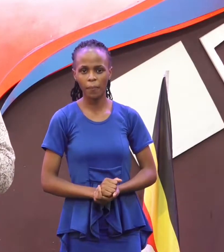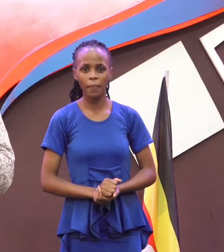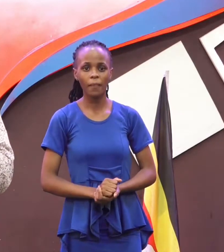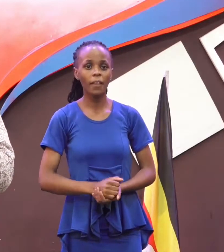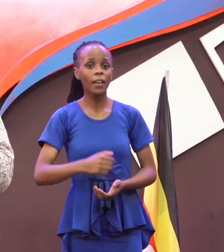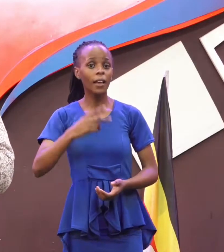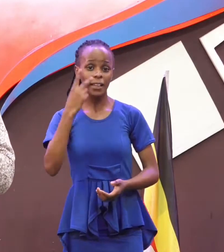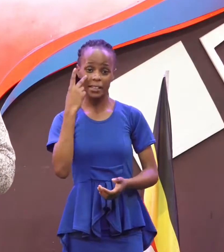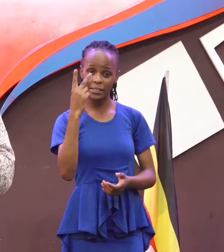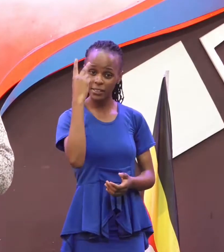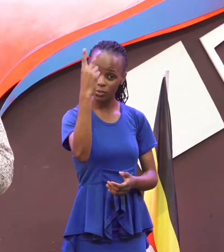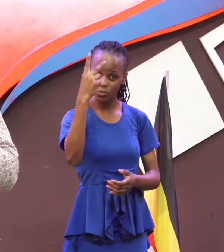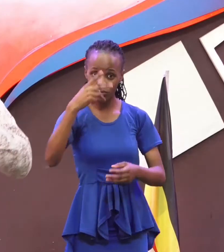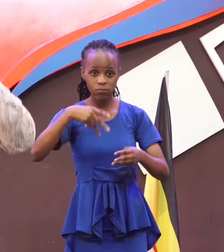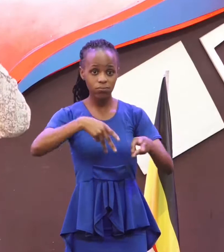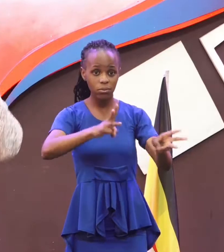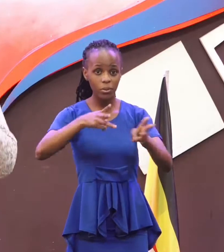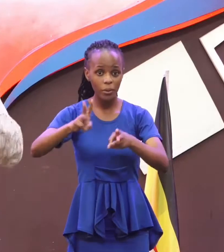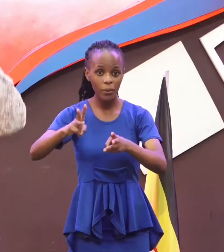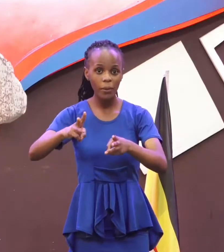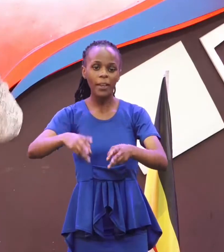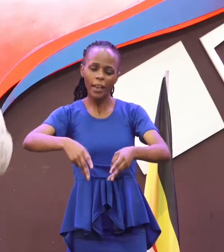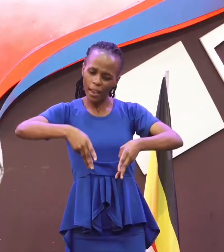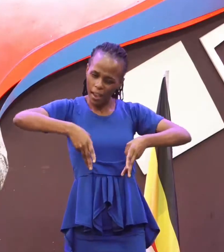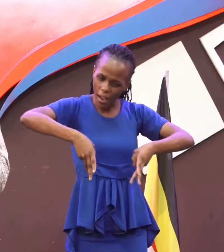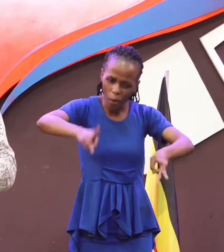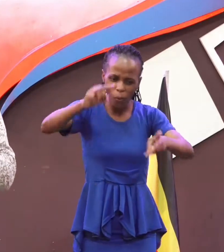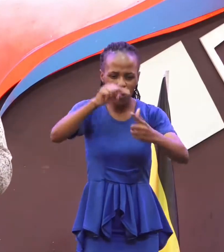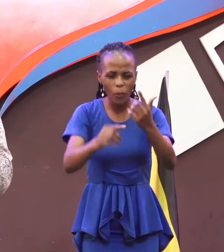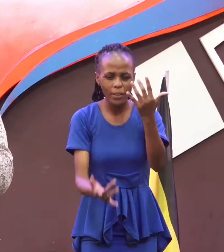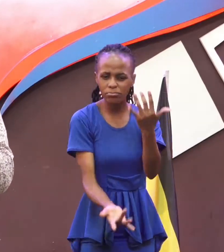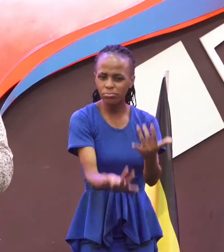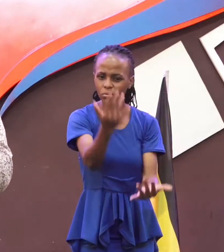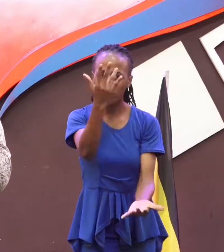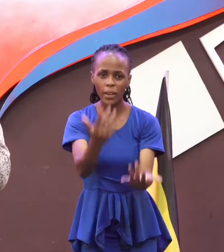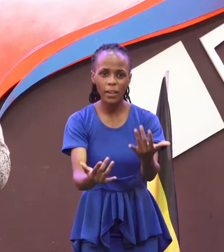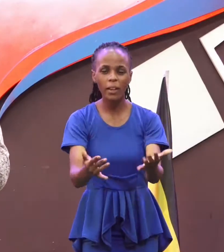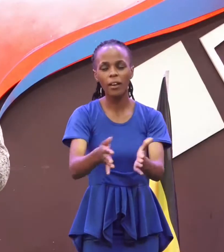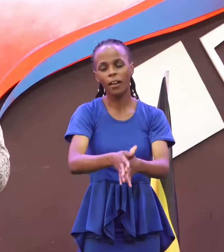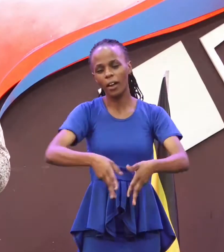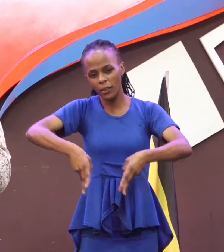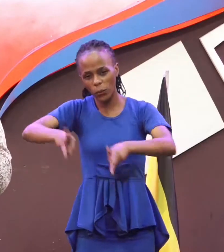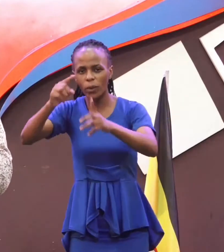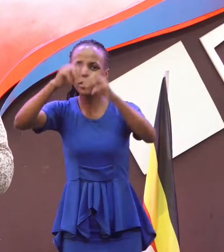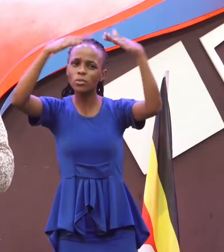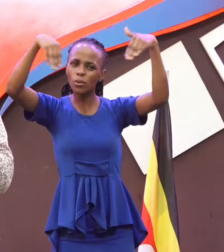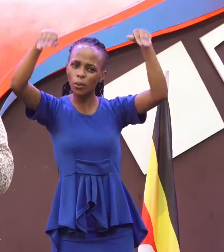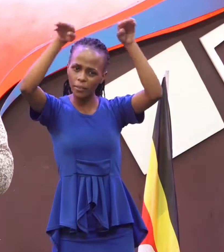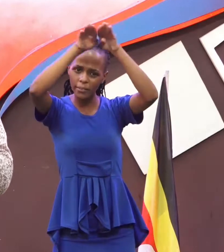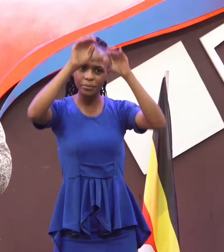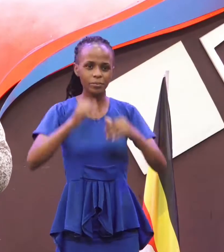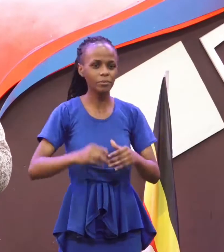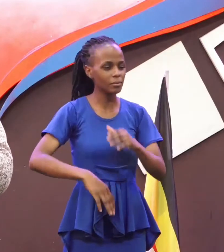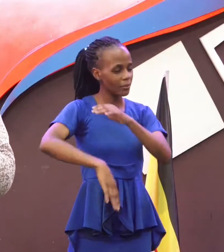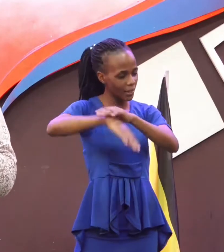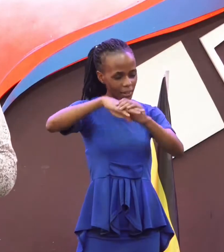Ngambye Katonda alaba side bibiri. I said the Lord sees only two sides. Waliwo kuba erigenda mu geyena. There is a path that goes to erigenda mu ggulu. And the path that goes to heaven.